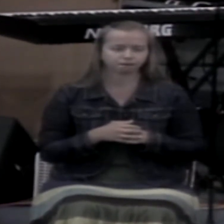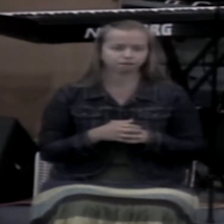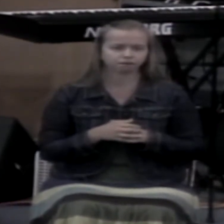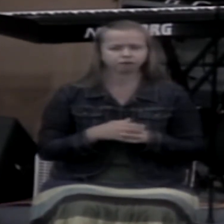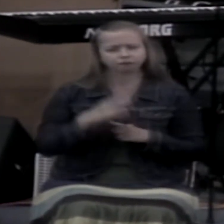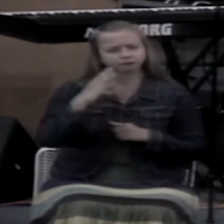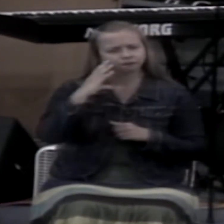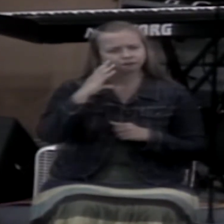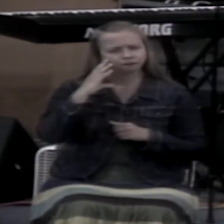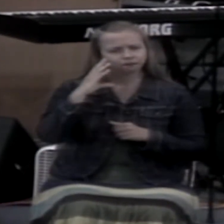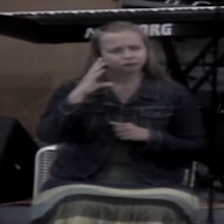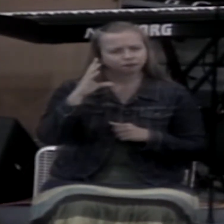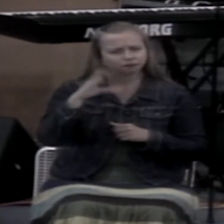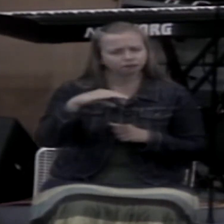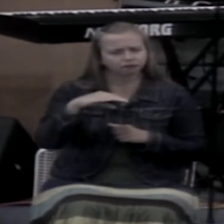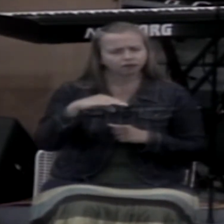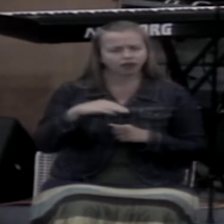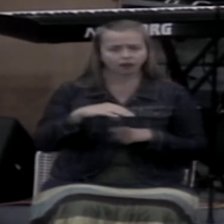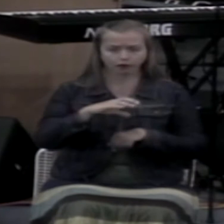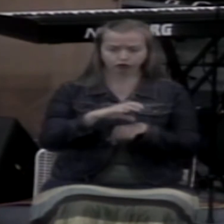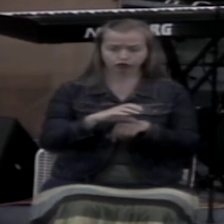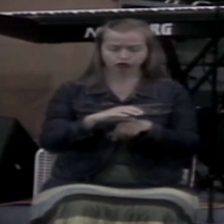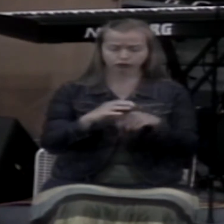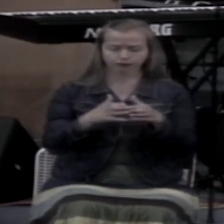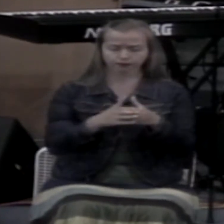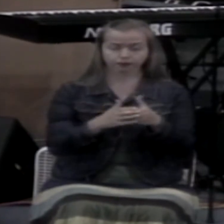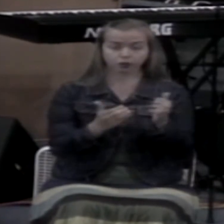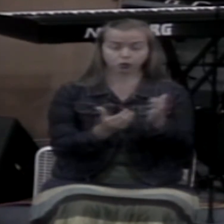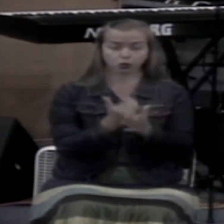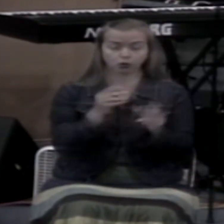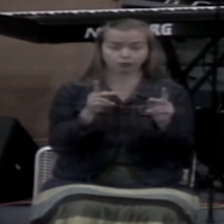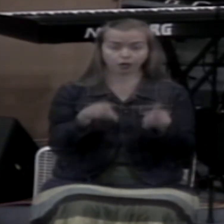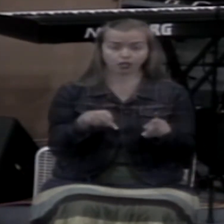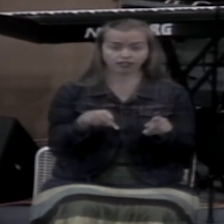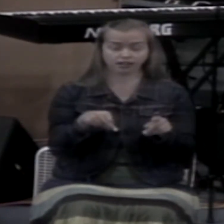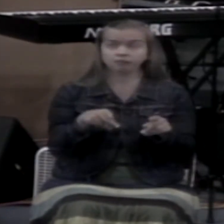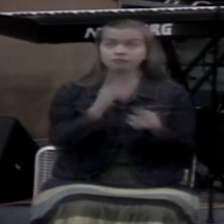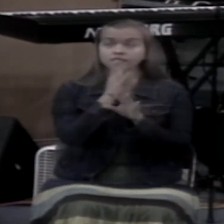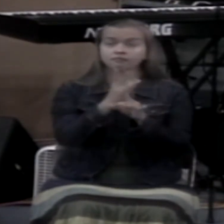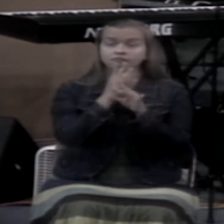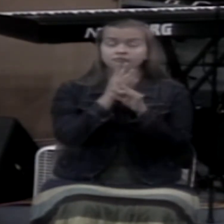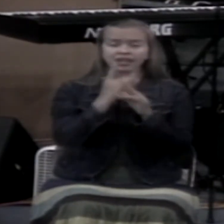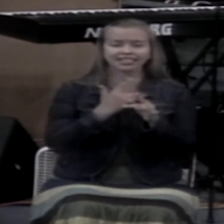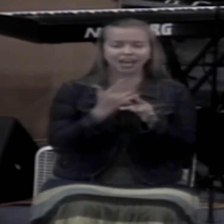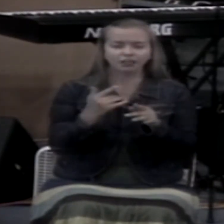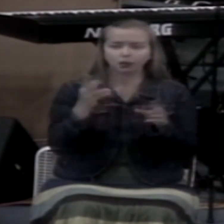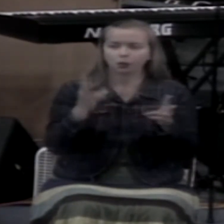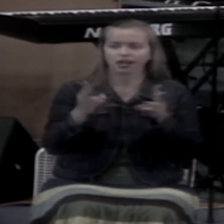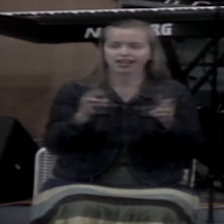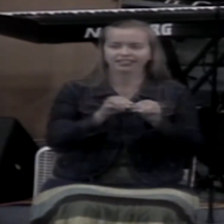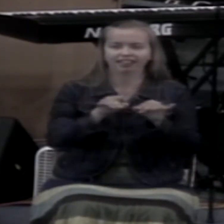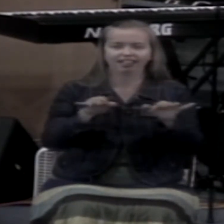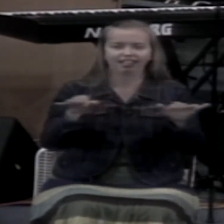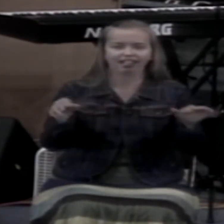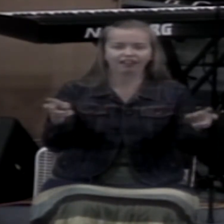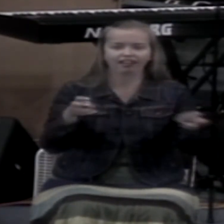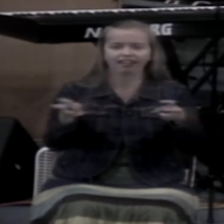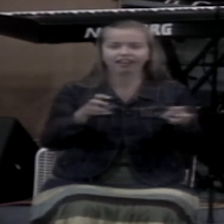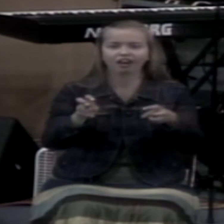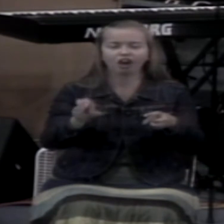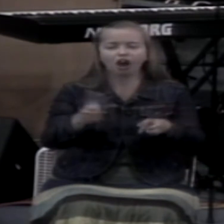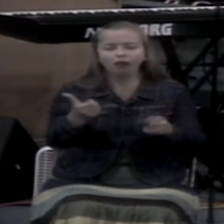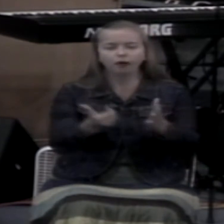They are. And, of course, there's a couple of reasons why. One is that they know a lot more people that are not